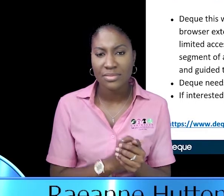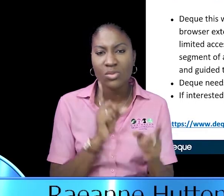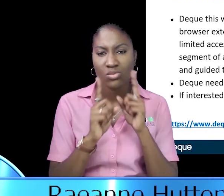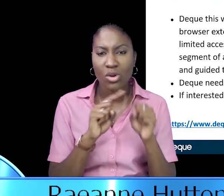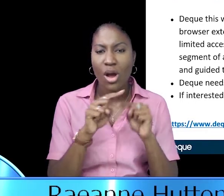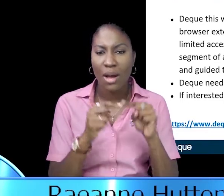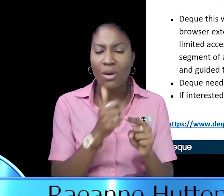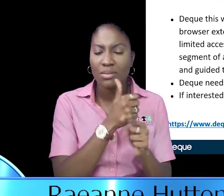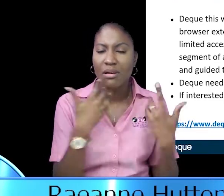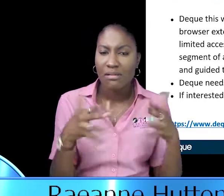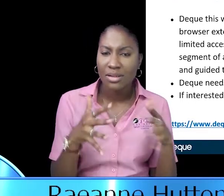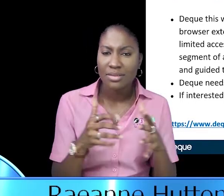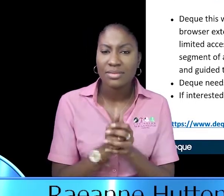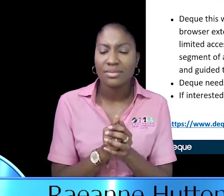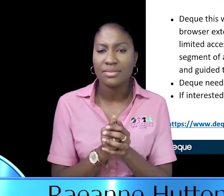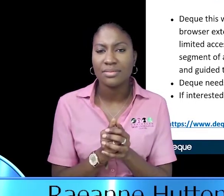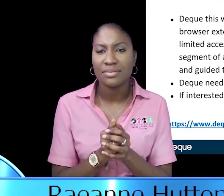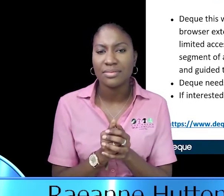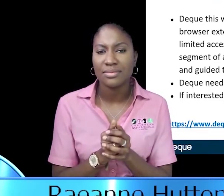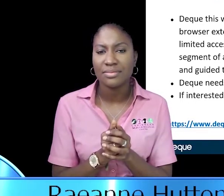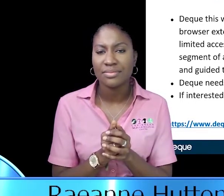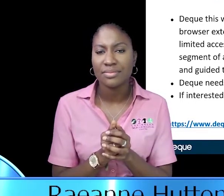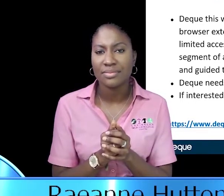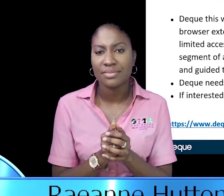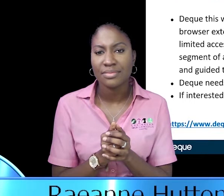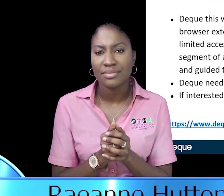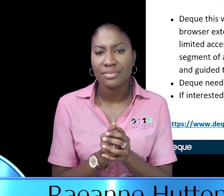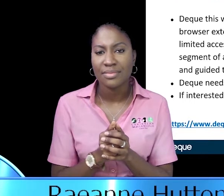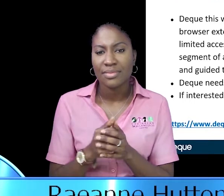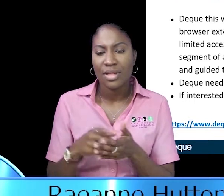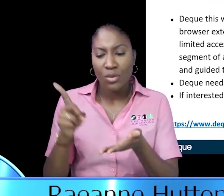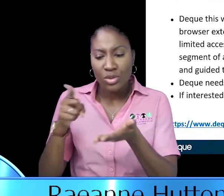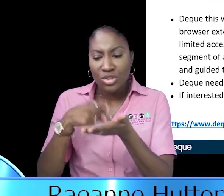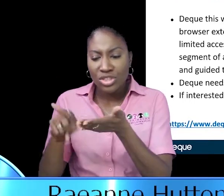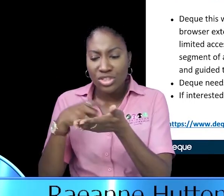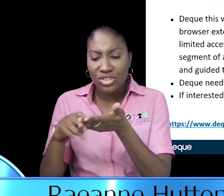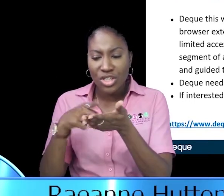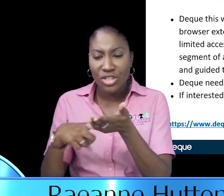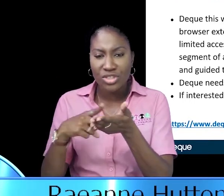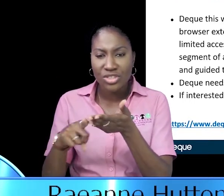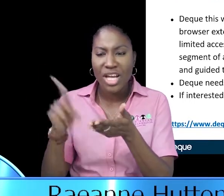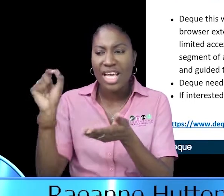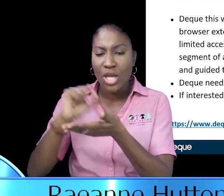view. Um, Document 1. Order row 1, column 2. I had a couple other things that we didn't get into the slides.